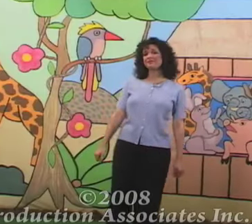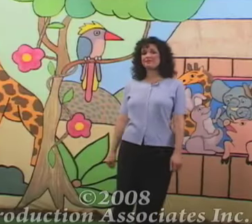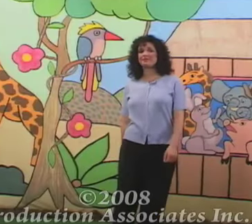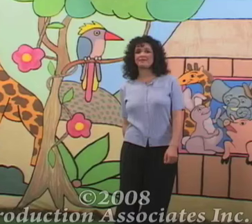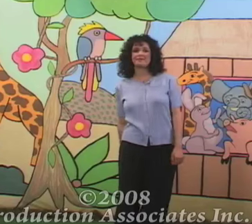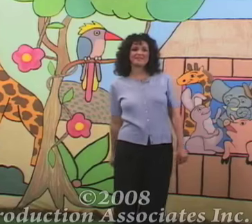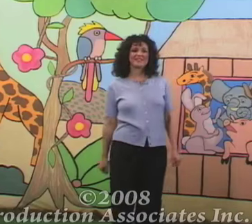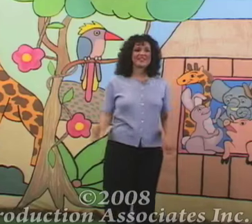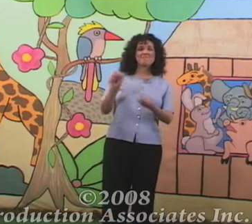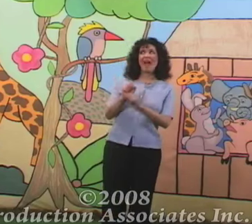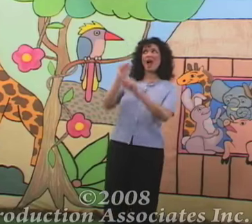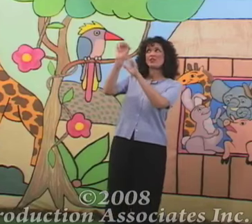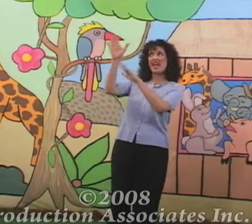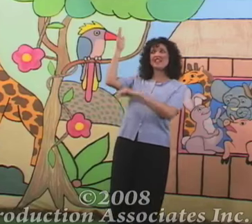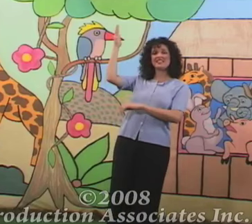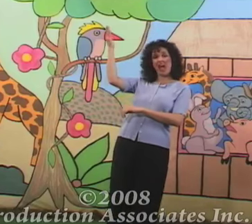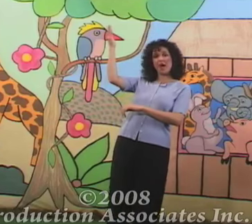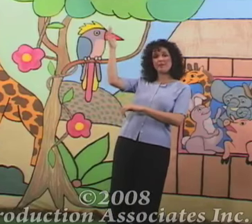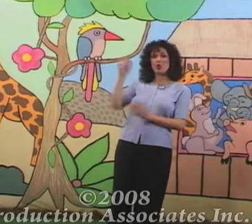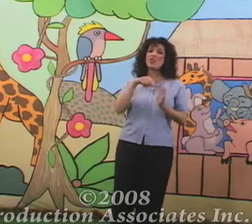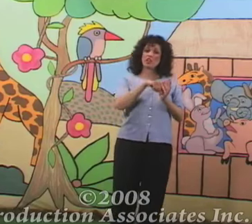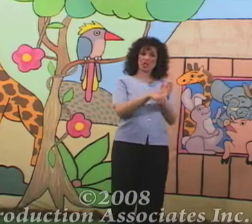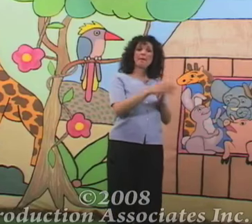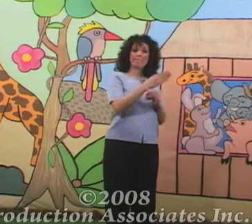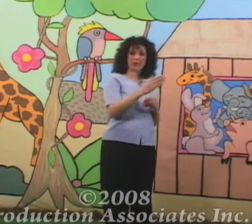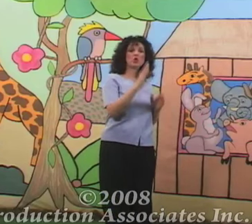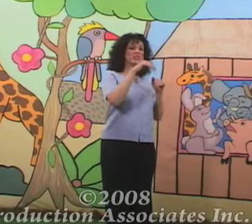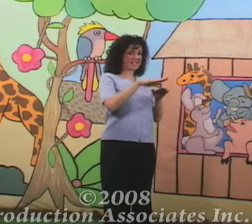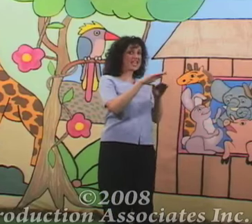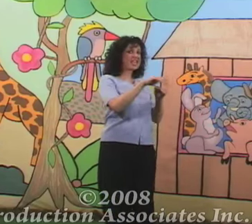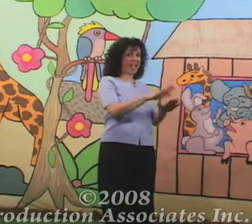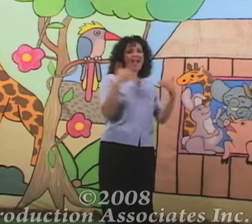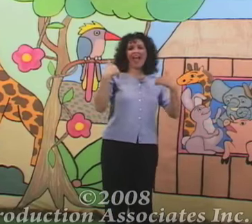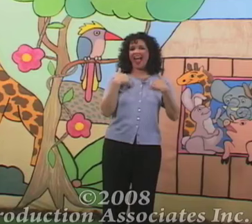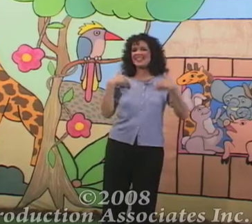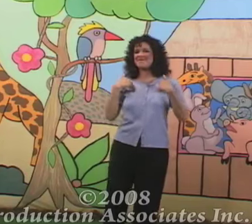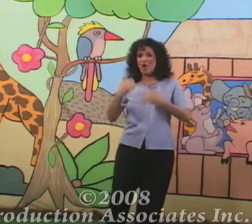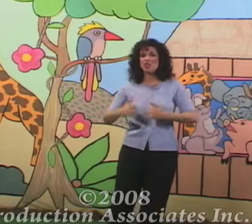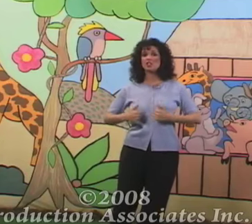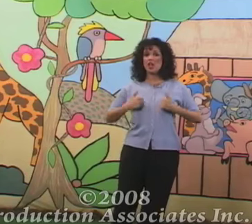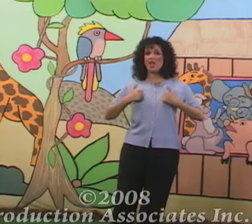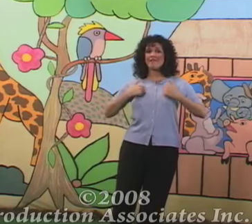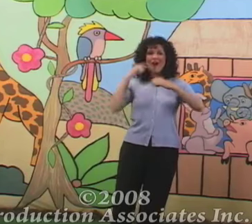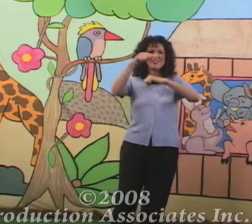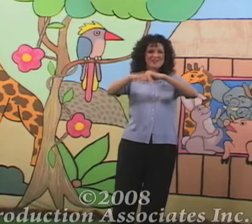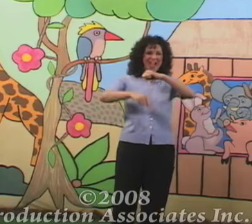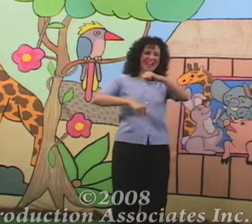From the mountaintops to the deep blue sea, animals live all around